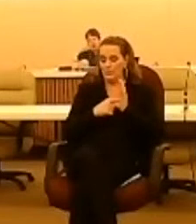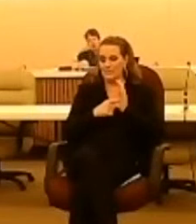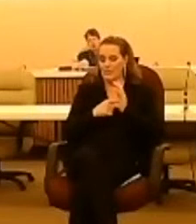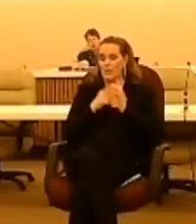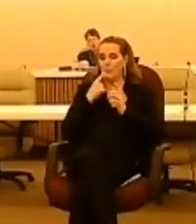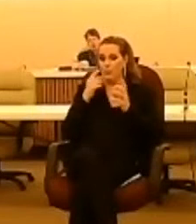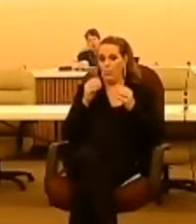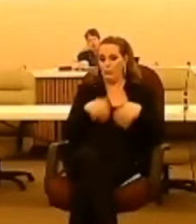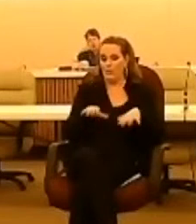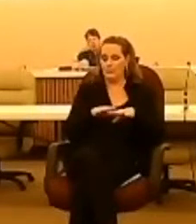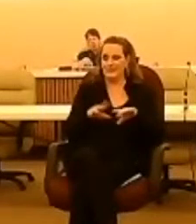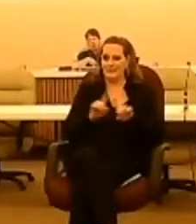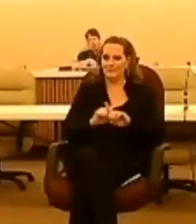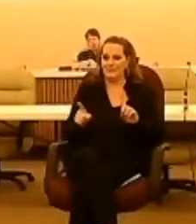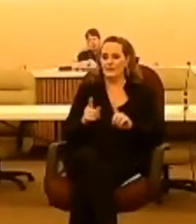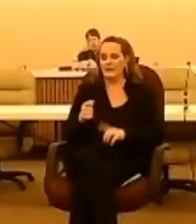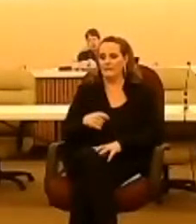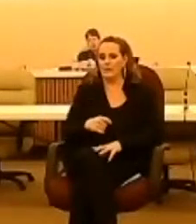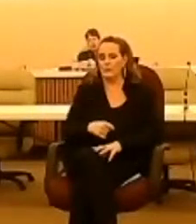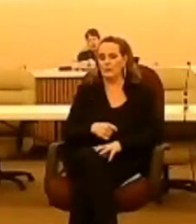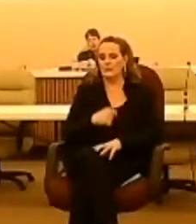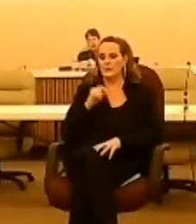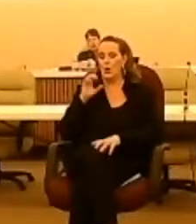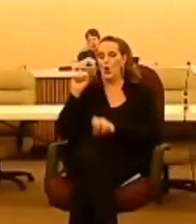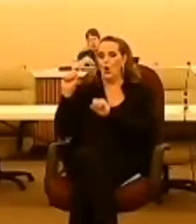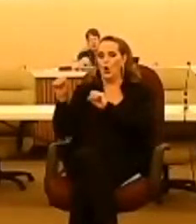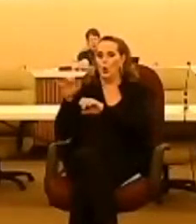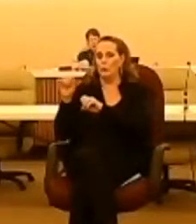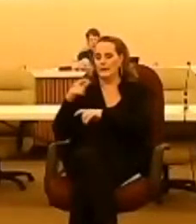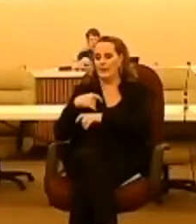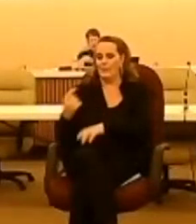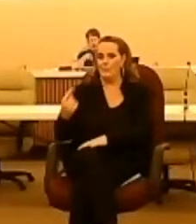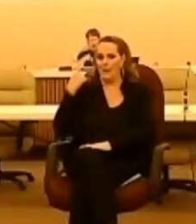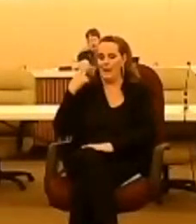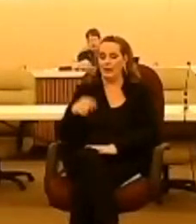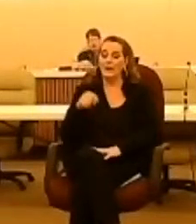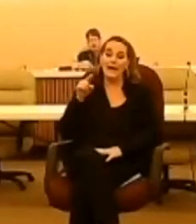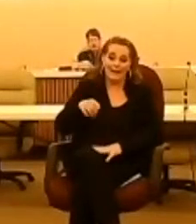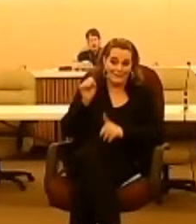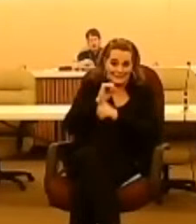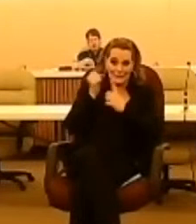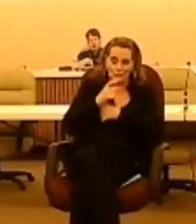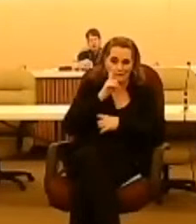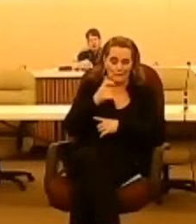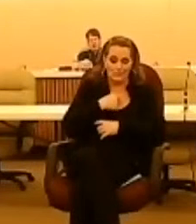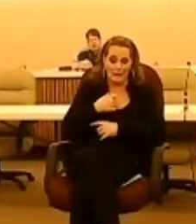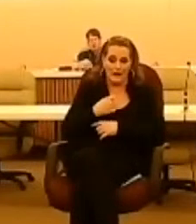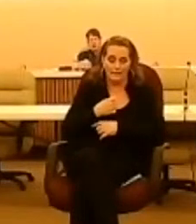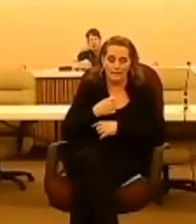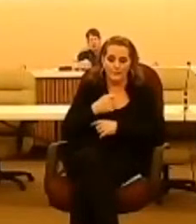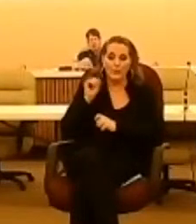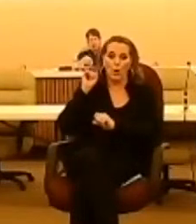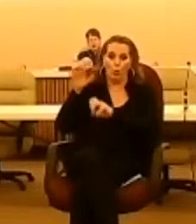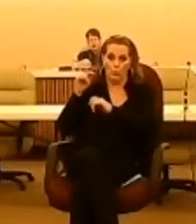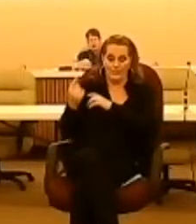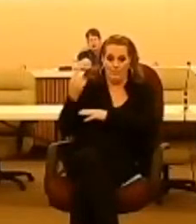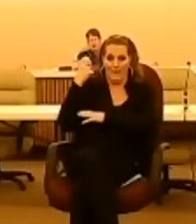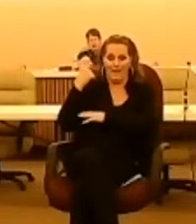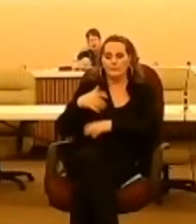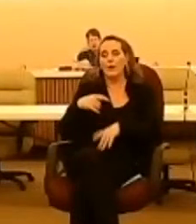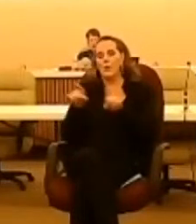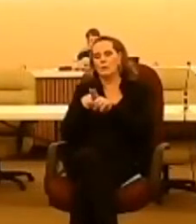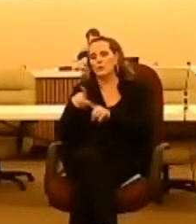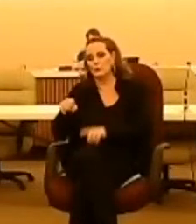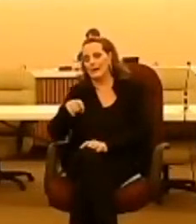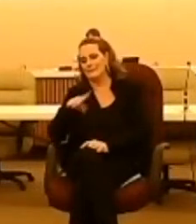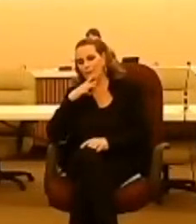there is rear loading versus if there isn't. So in this one, there's no rear loading, but you guys also dictated that you